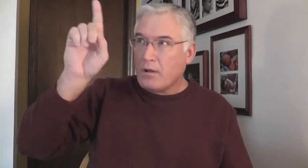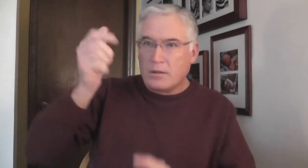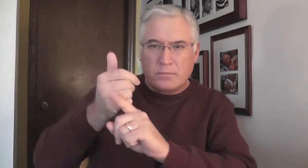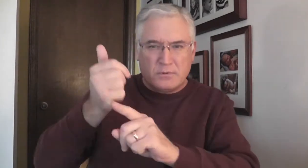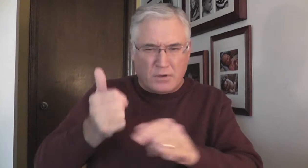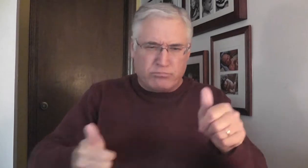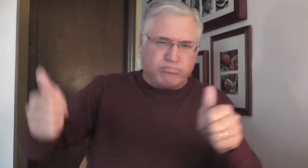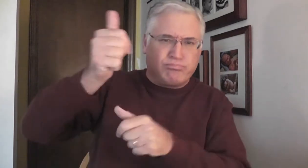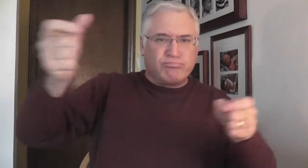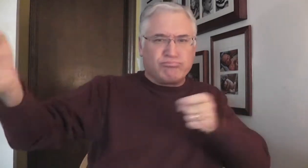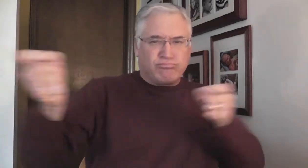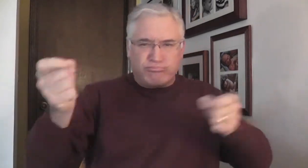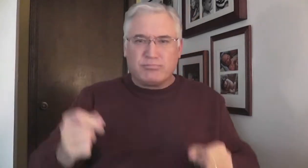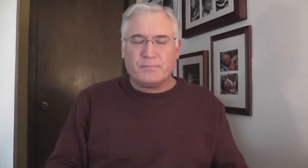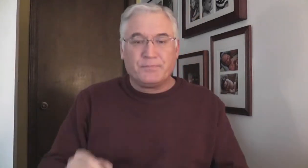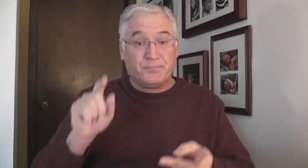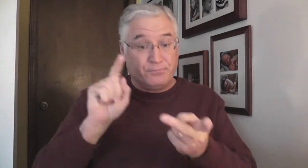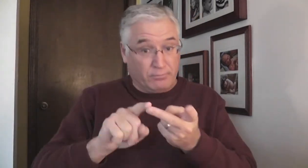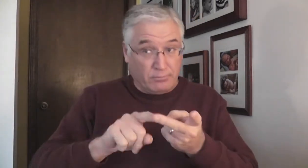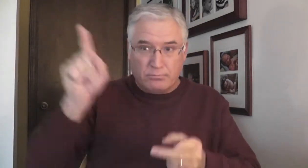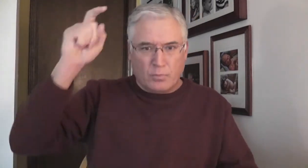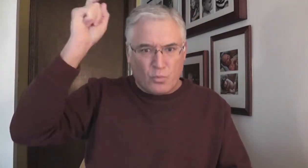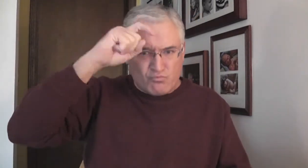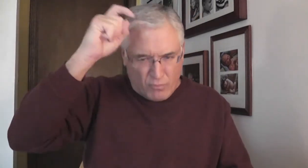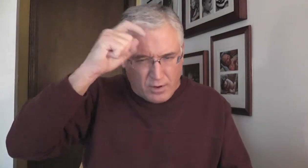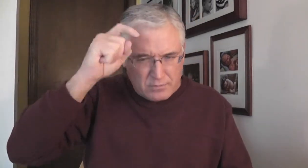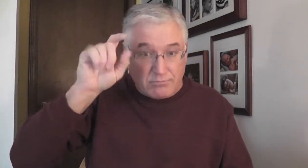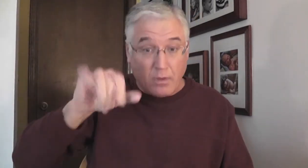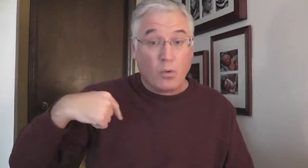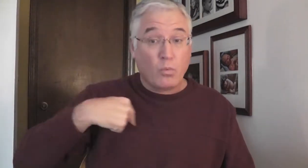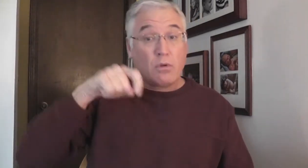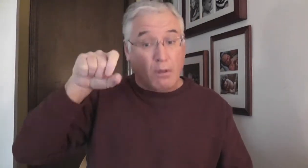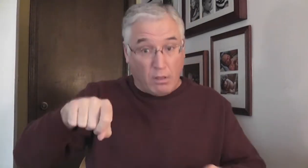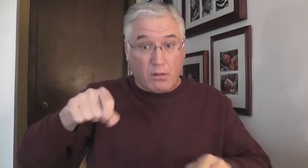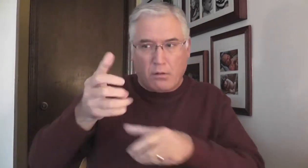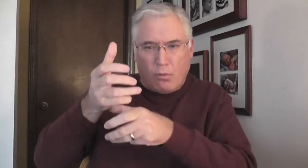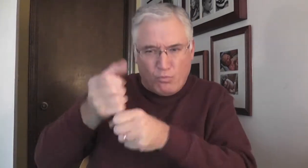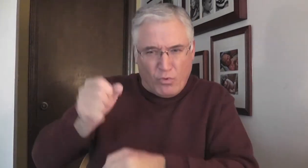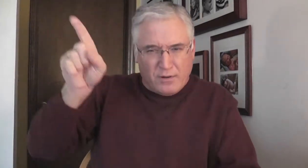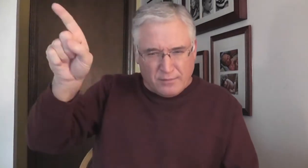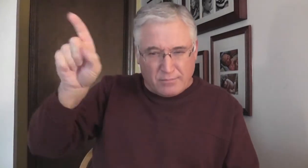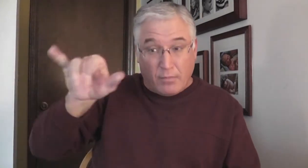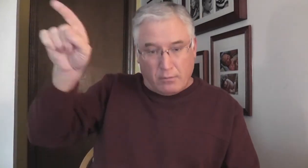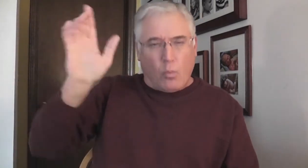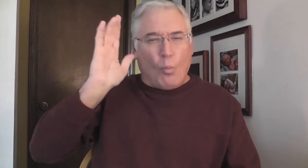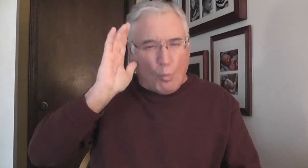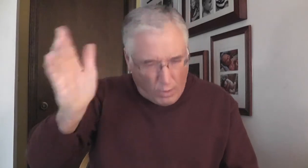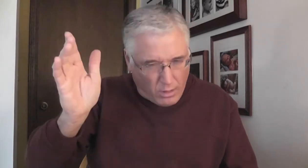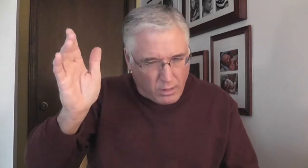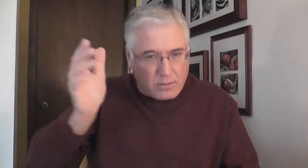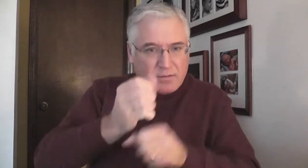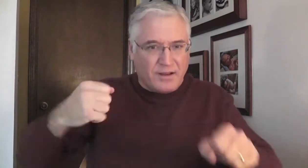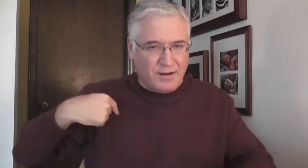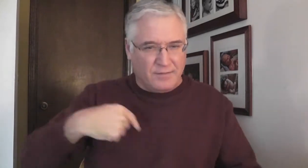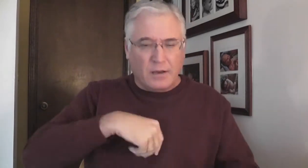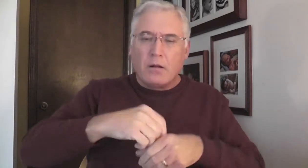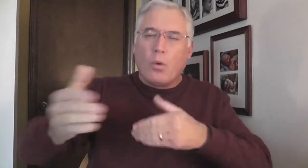him. Why? Because he's sovereign. And secondly, because he is wise. We should trust in him